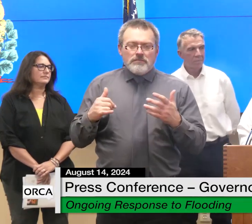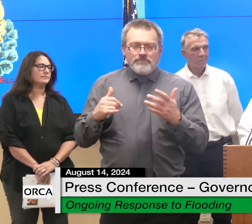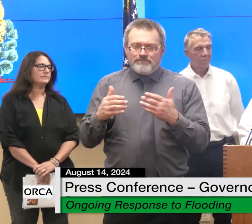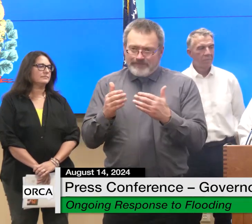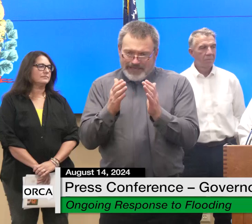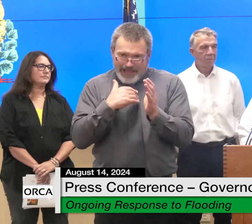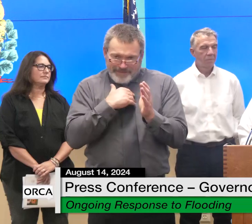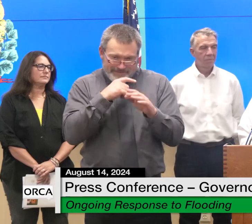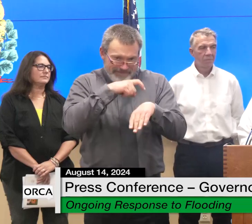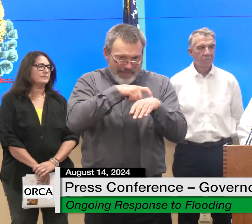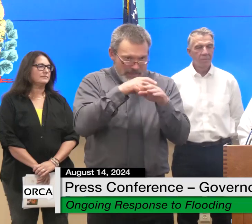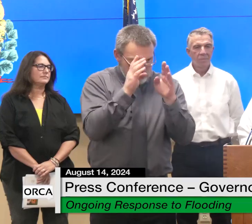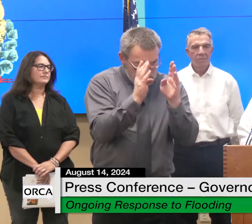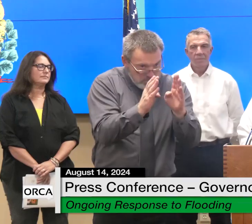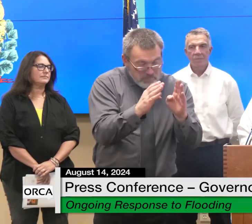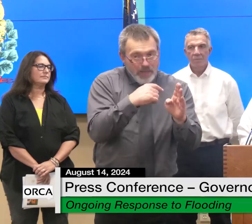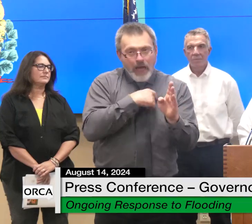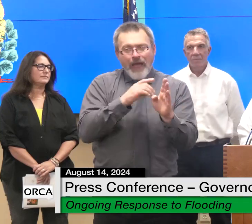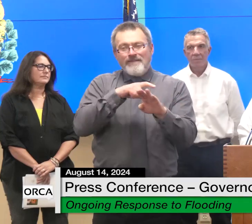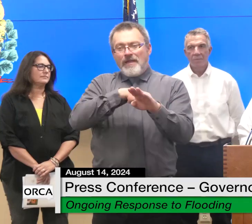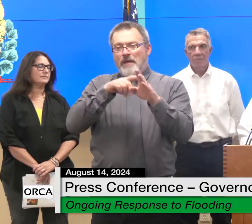recovery, and long-term recovery.